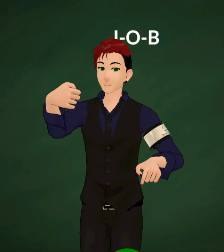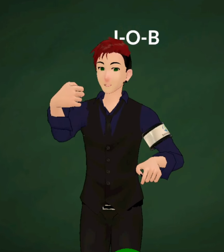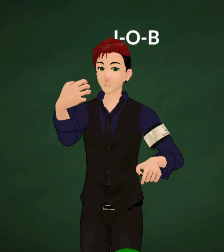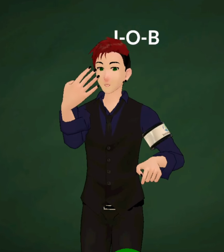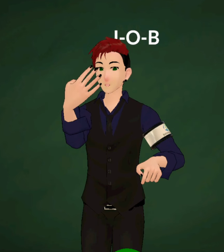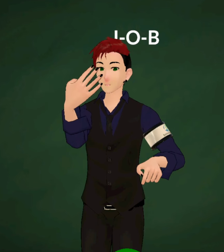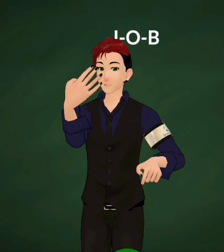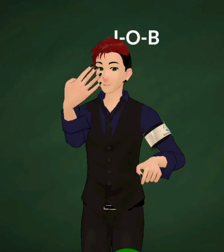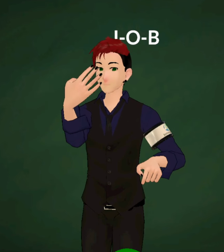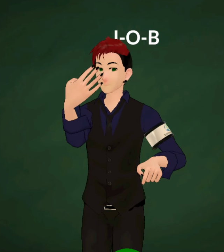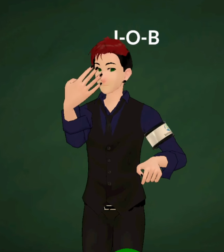J-O-B.